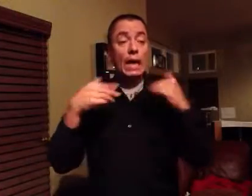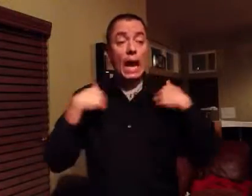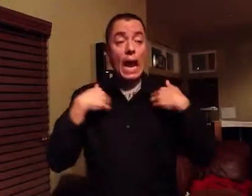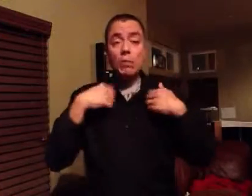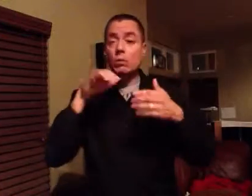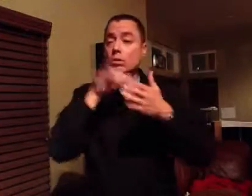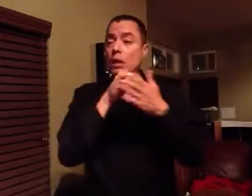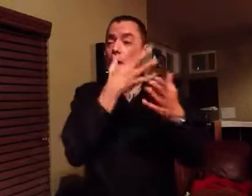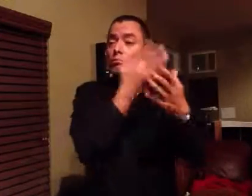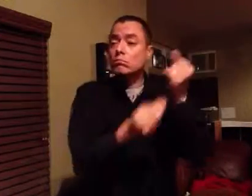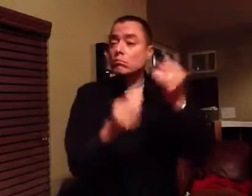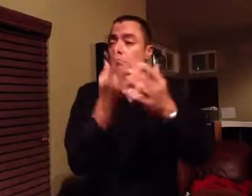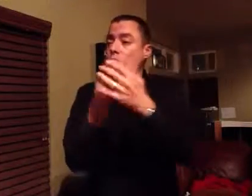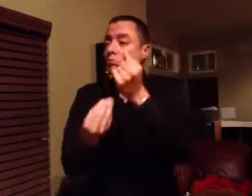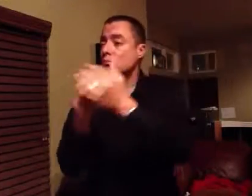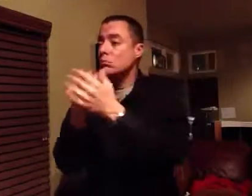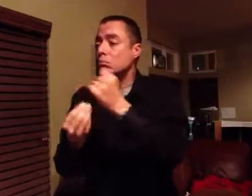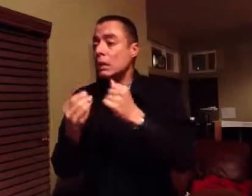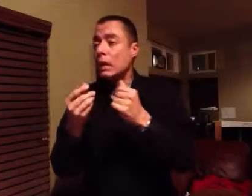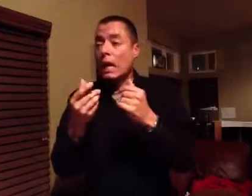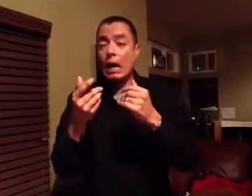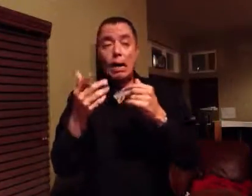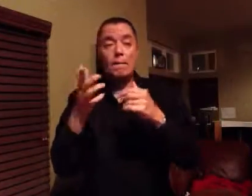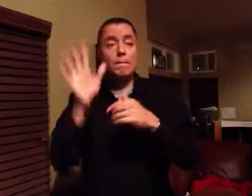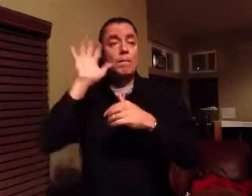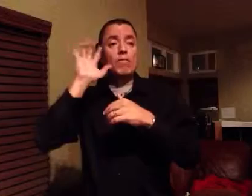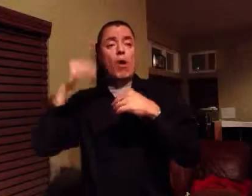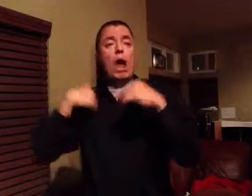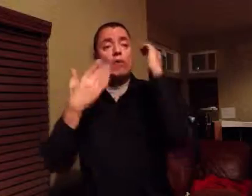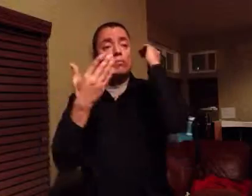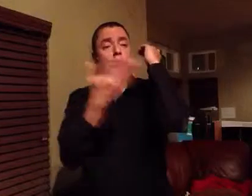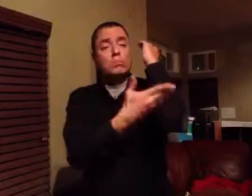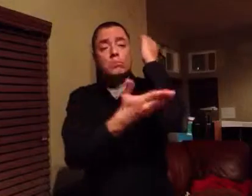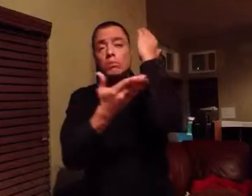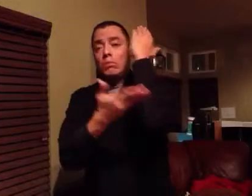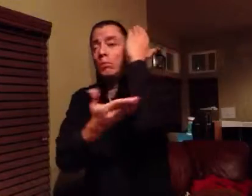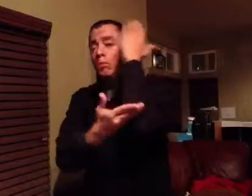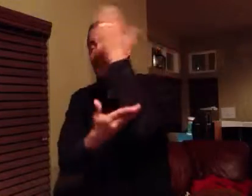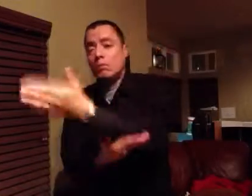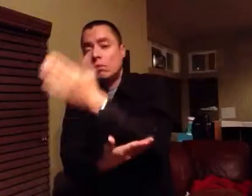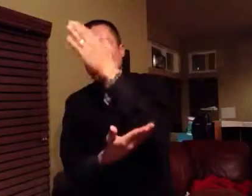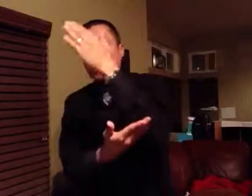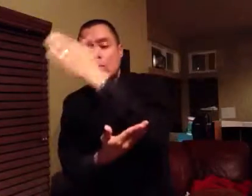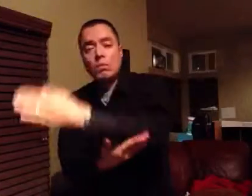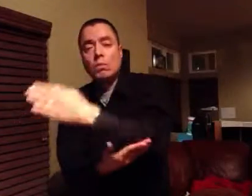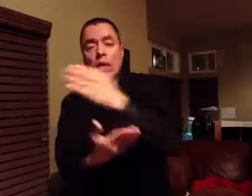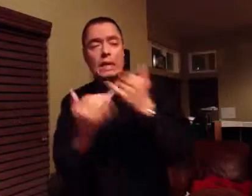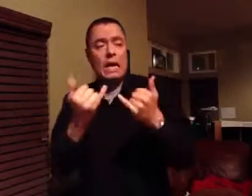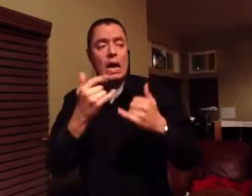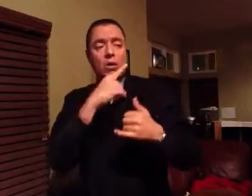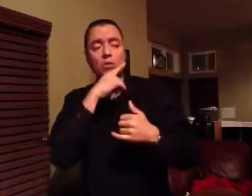where there is now a desert. If you don't know how to fix it, please stop breaking it.